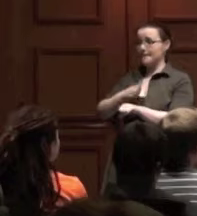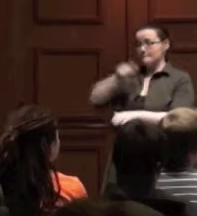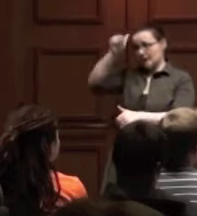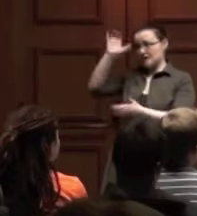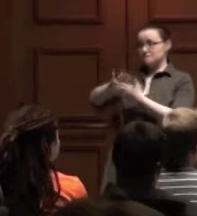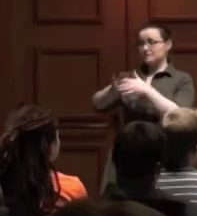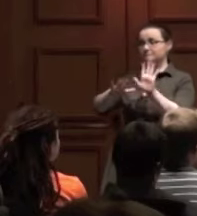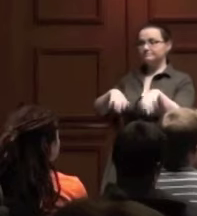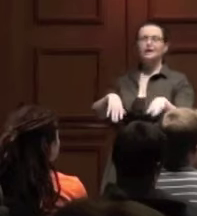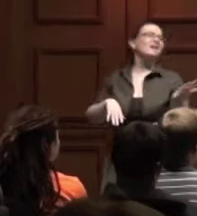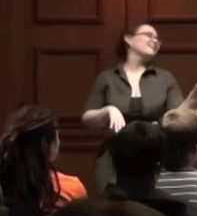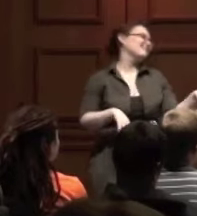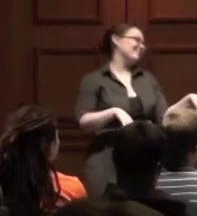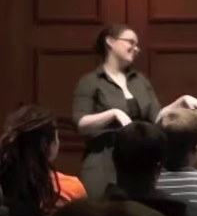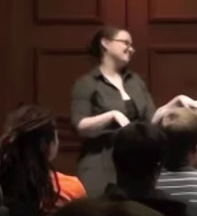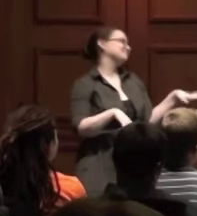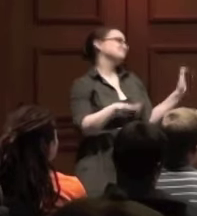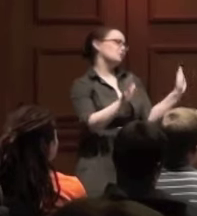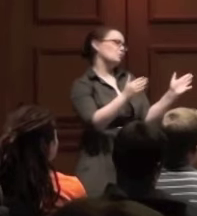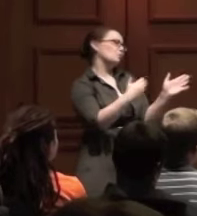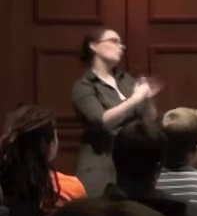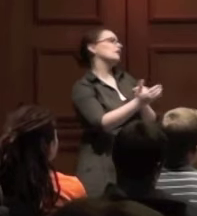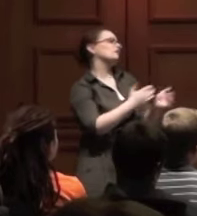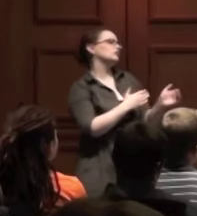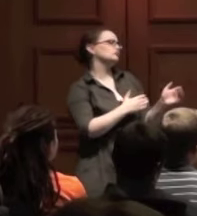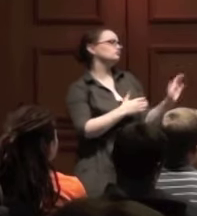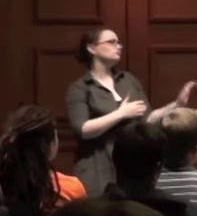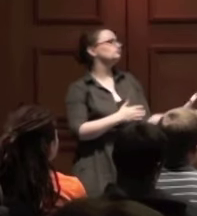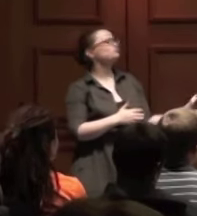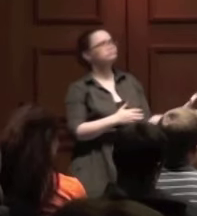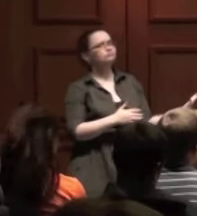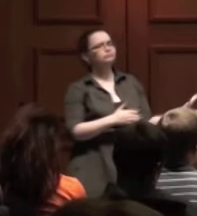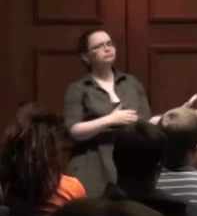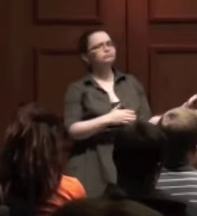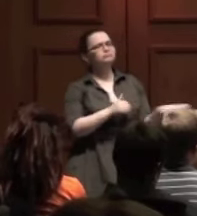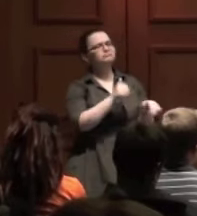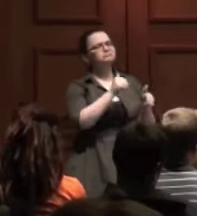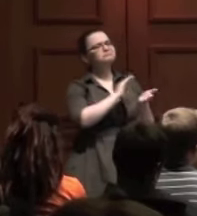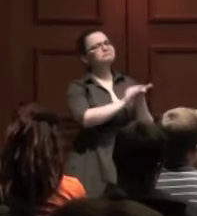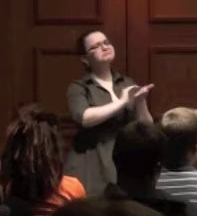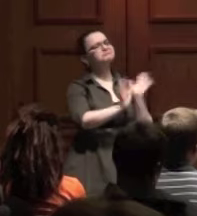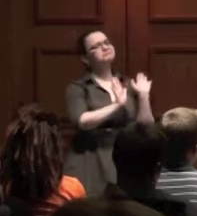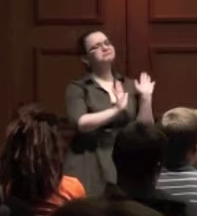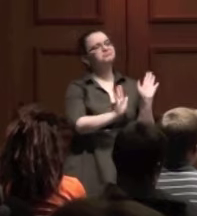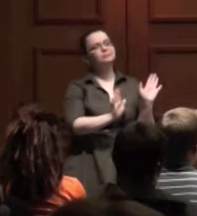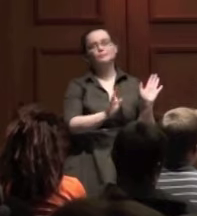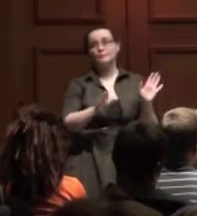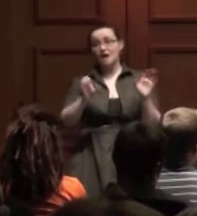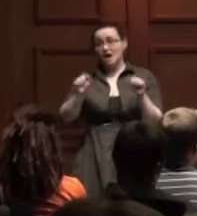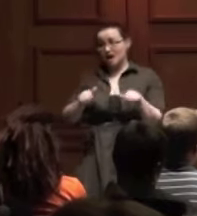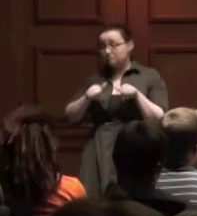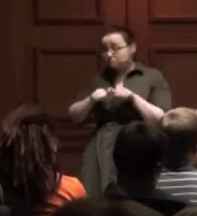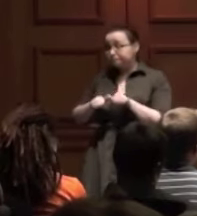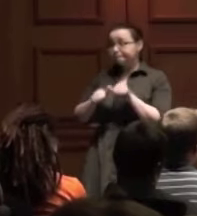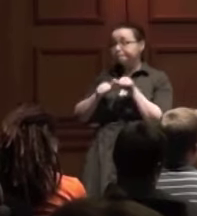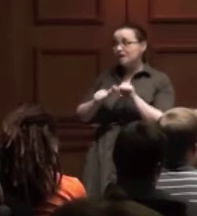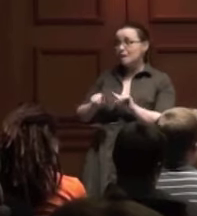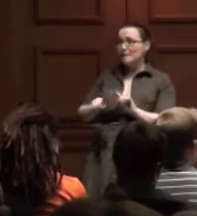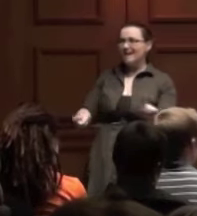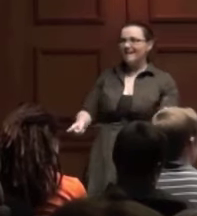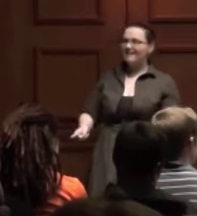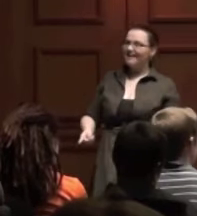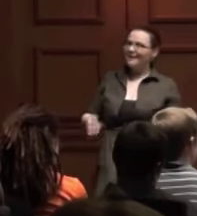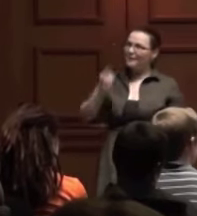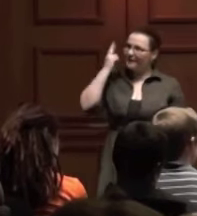"Well, whatever," she said, sort of dismissively. I could have pressed on, but it turns out that at a certain point, getting a